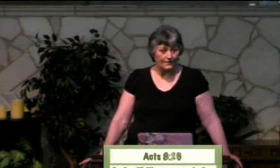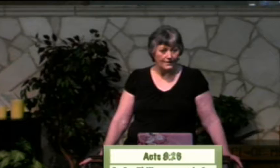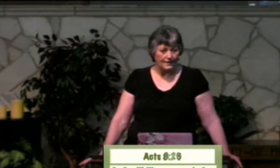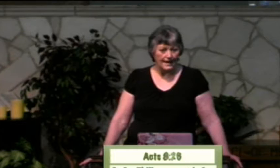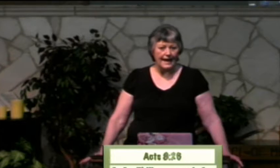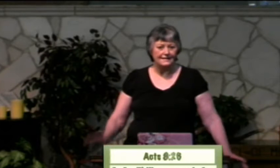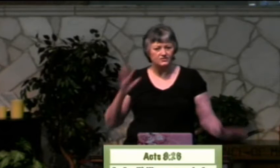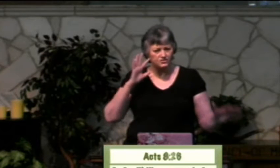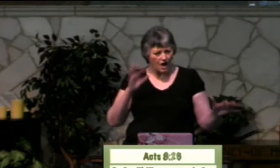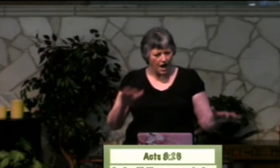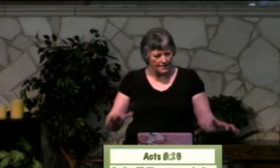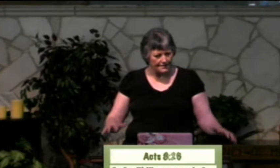And it's a shock.